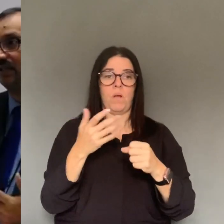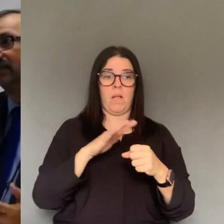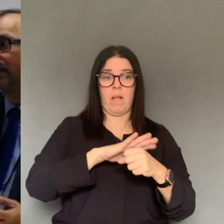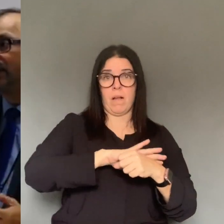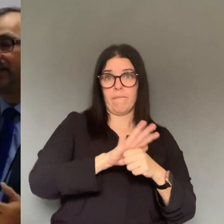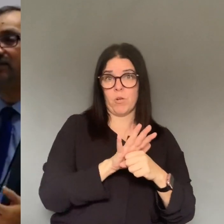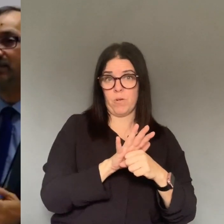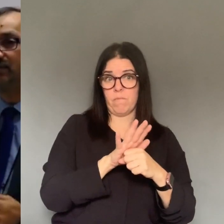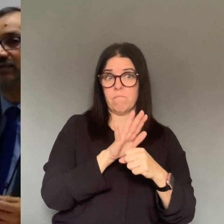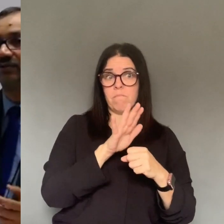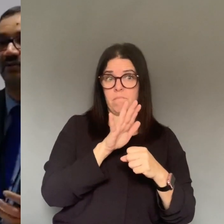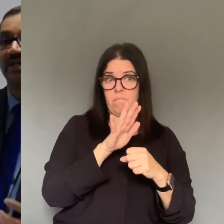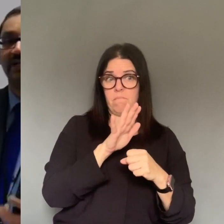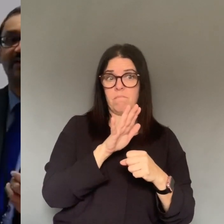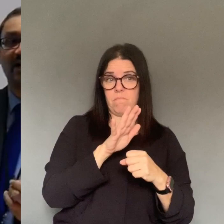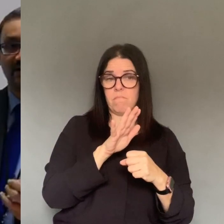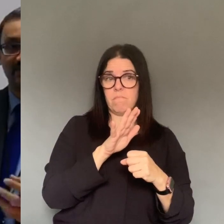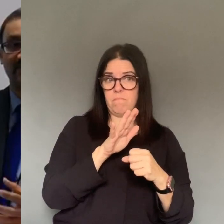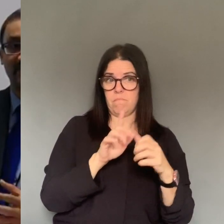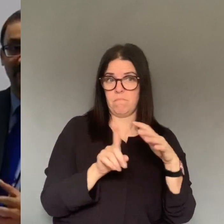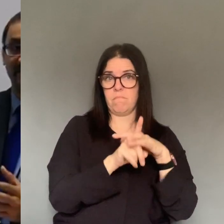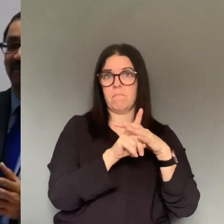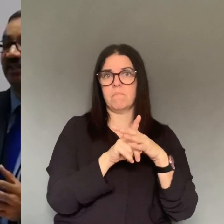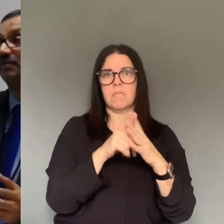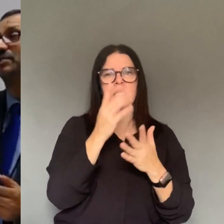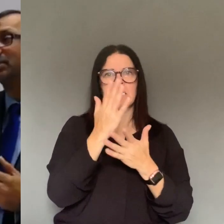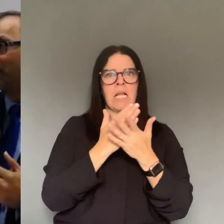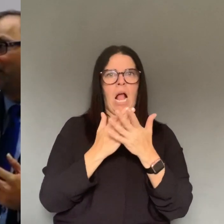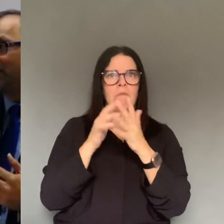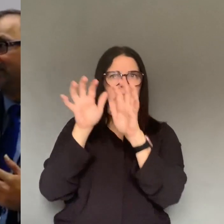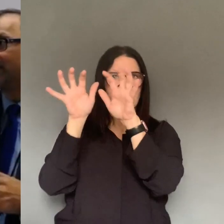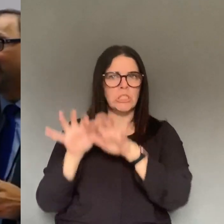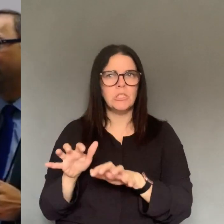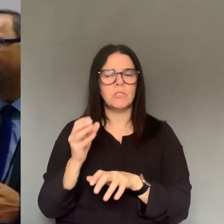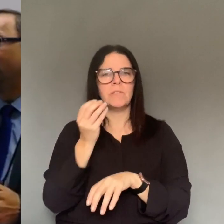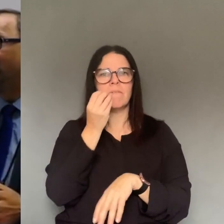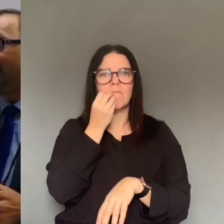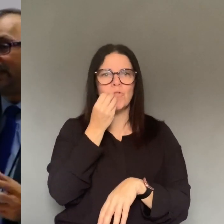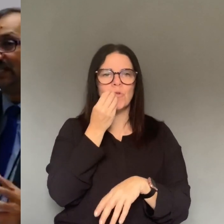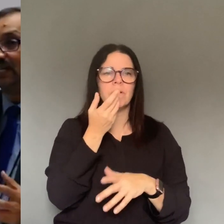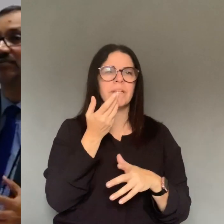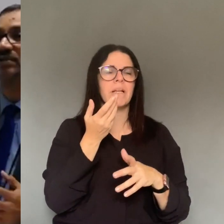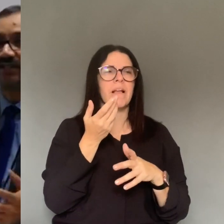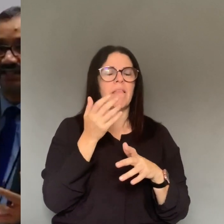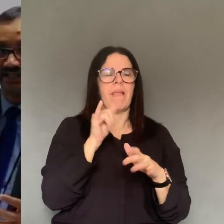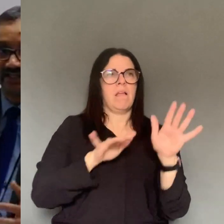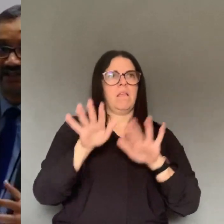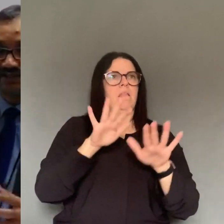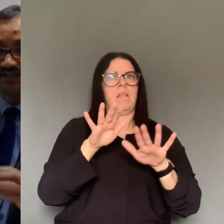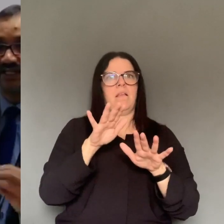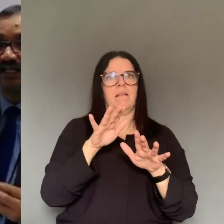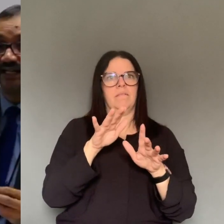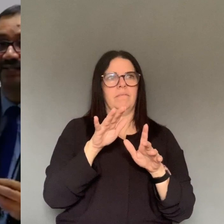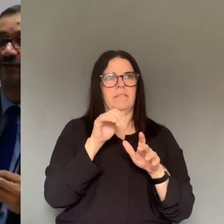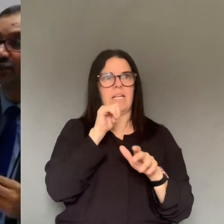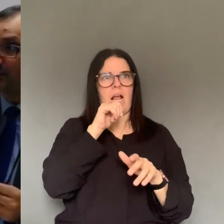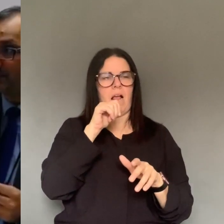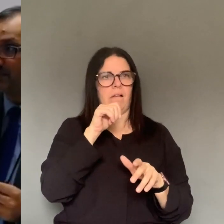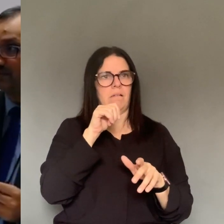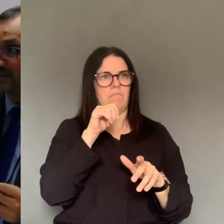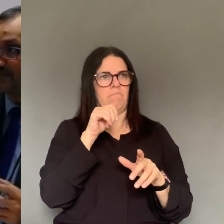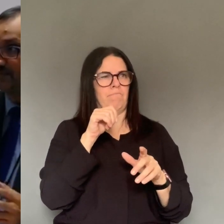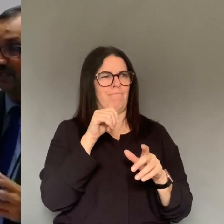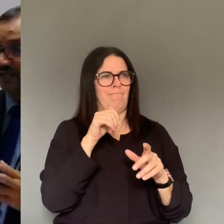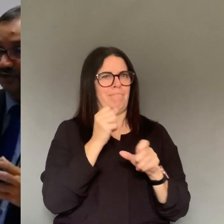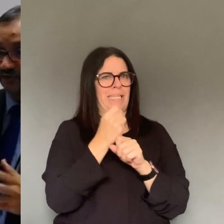efforts from individuals to stock up some of the food. Maybe that was disproportionate response, but I think that response is necessary at least for a short period